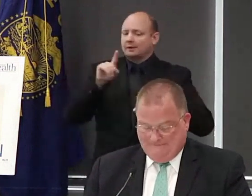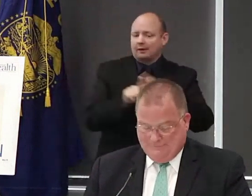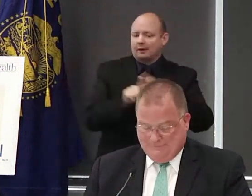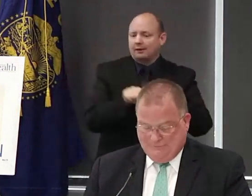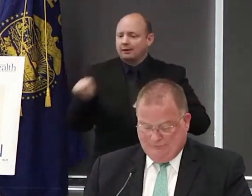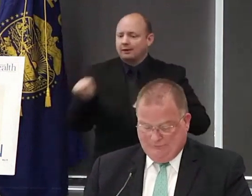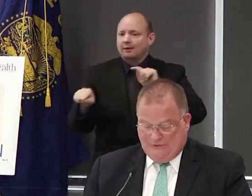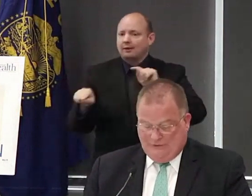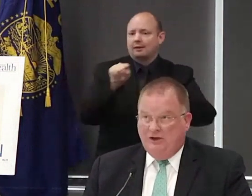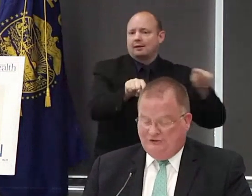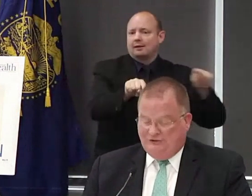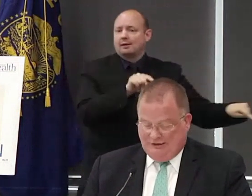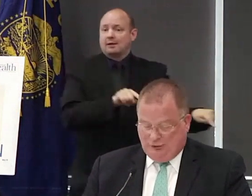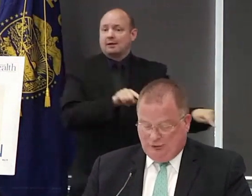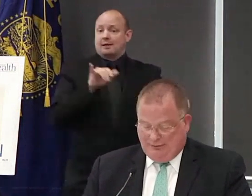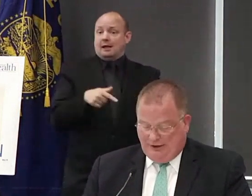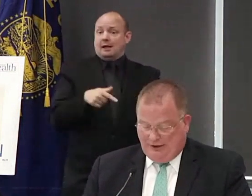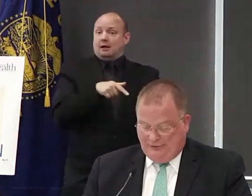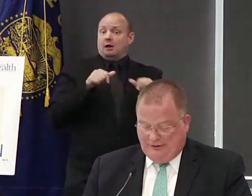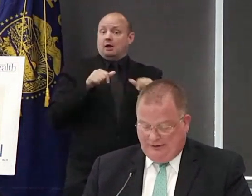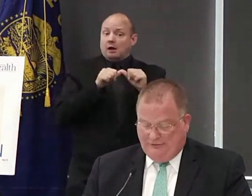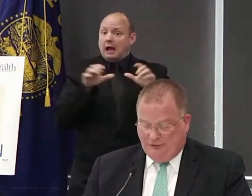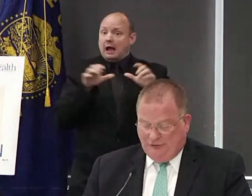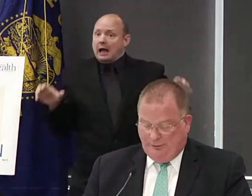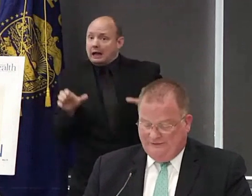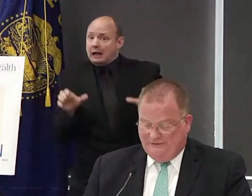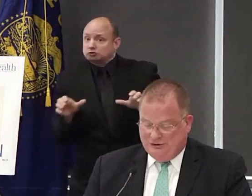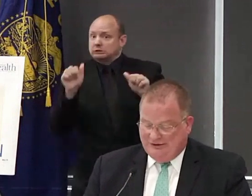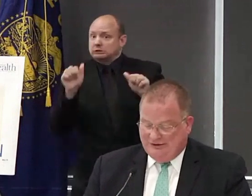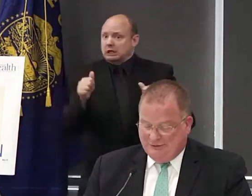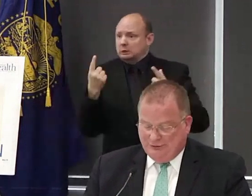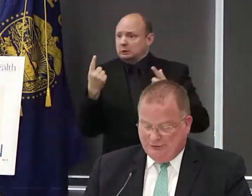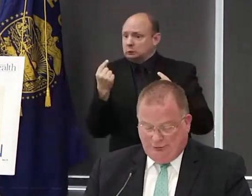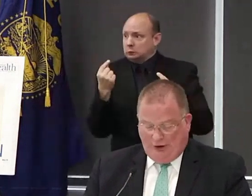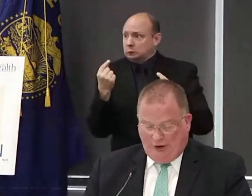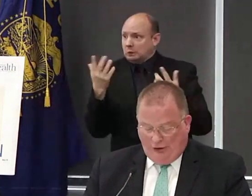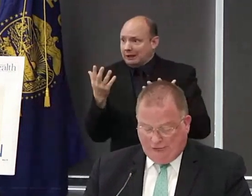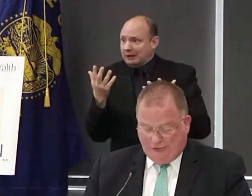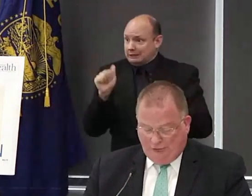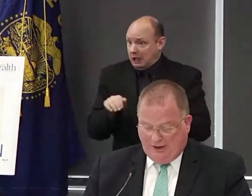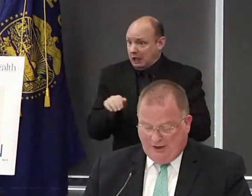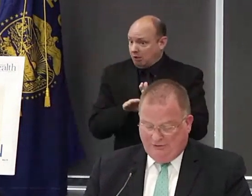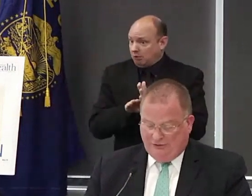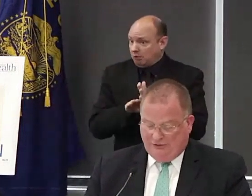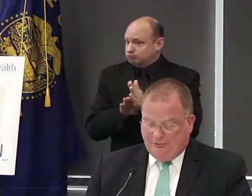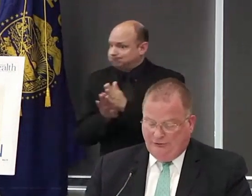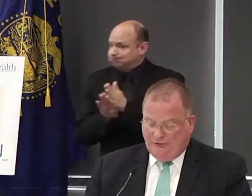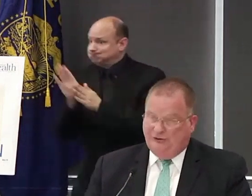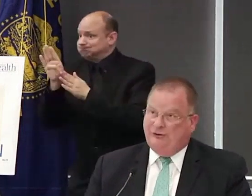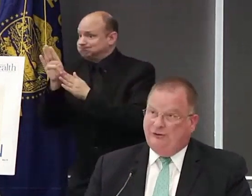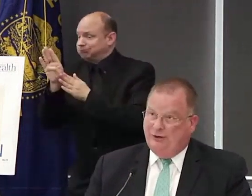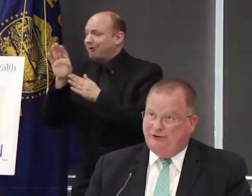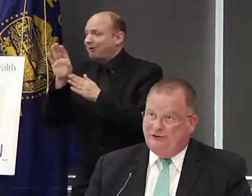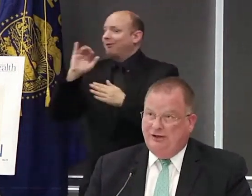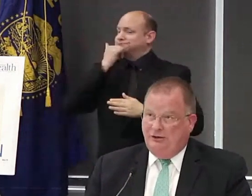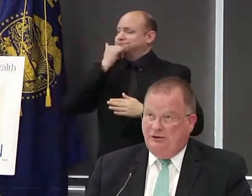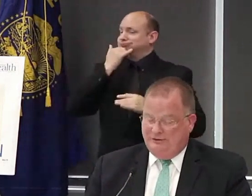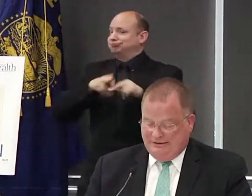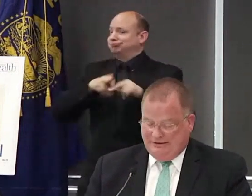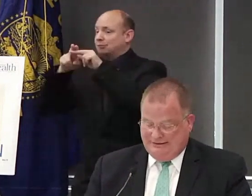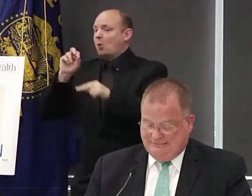spread. State and local public health officials remain vigilant, and we will deploy all the tools we have at our disposal to